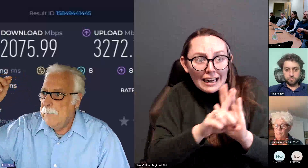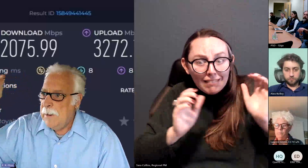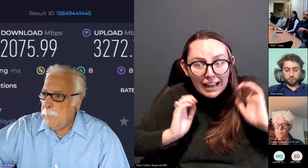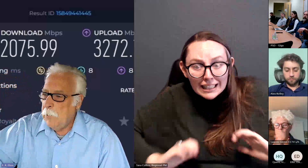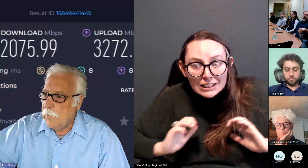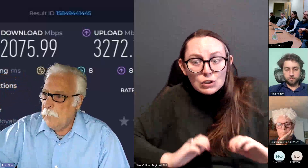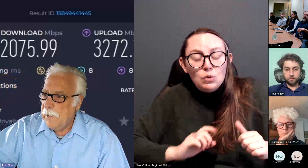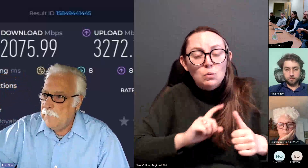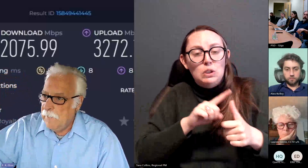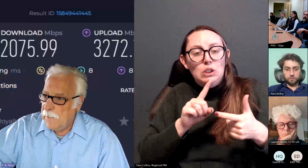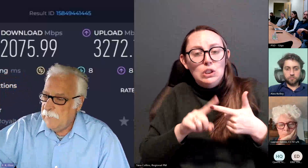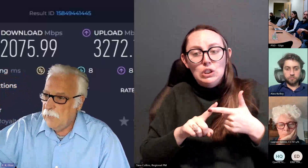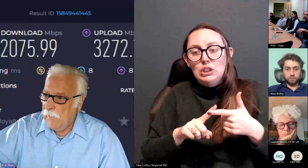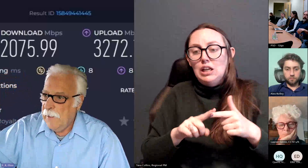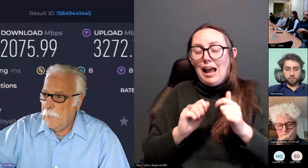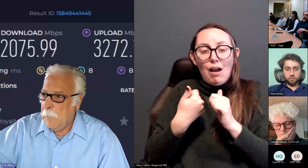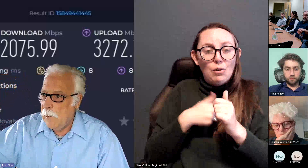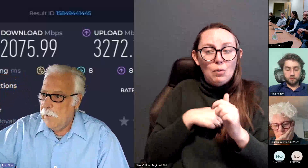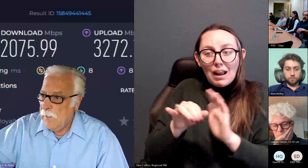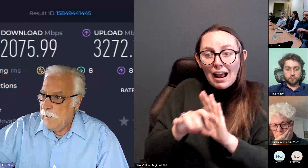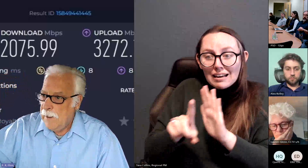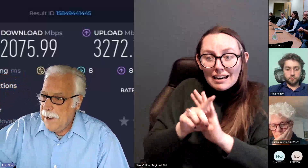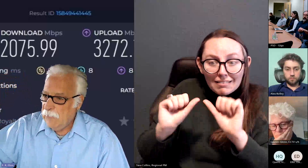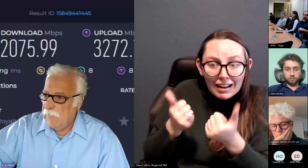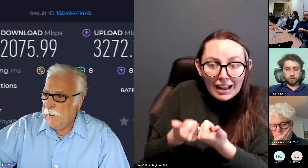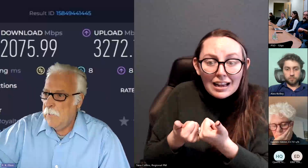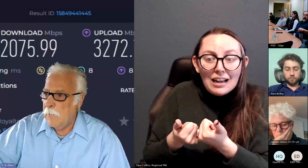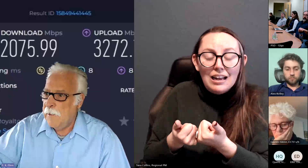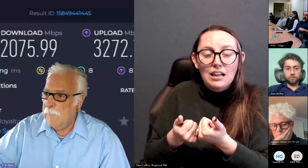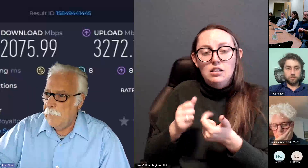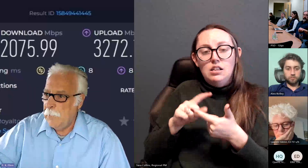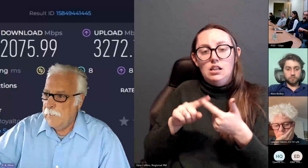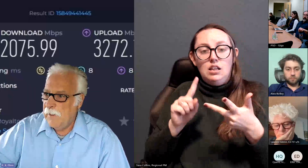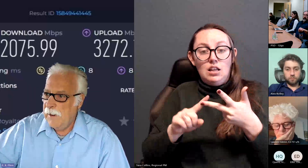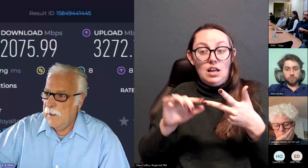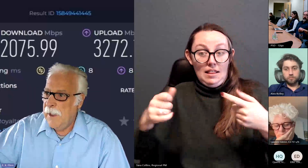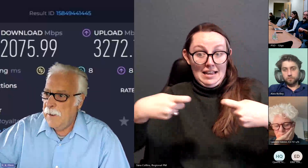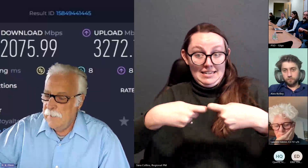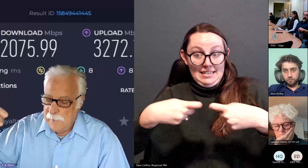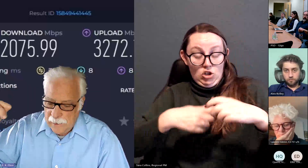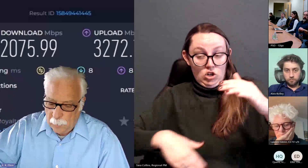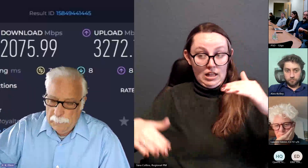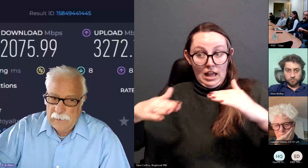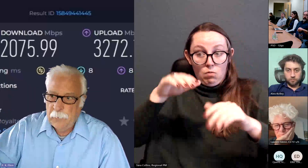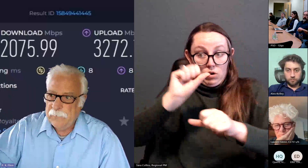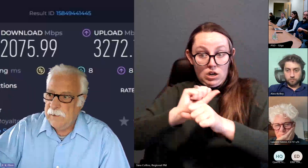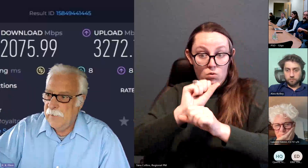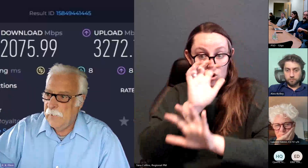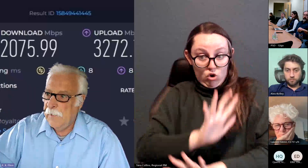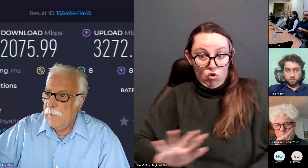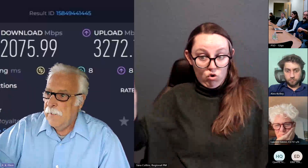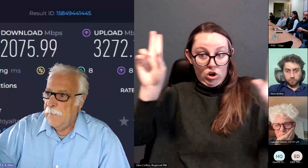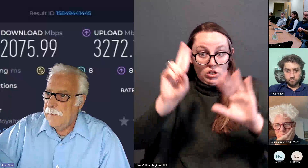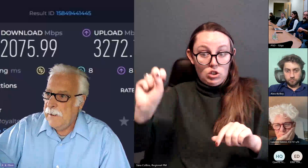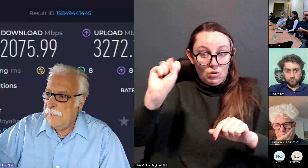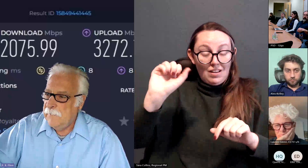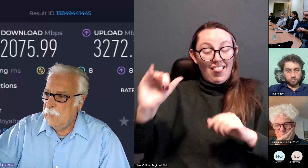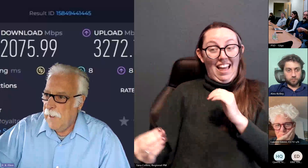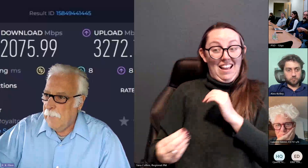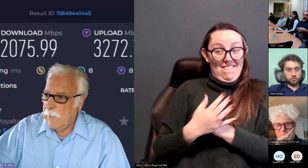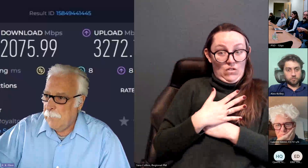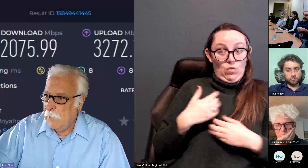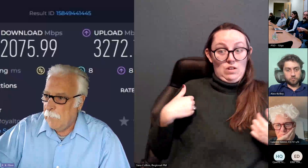the people who are doing digital equity work nationally, who are influencing and helping put together